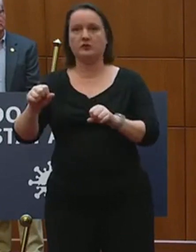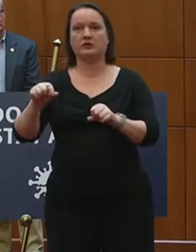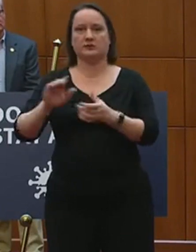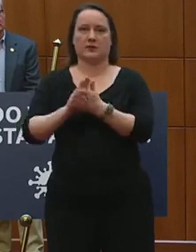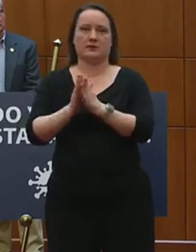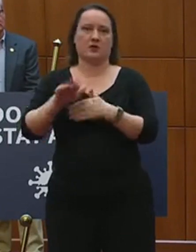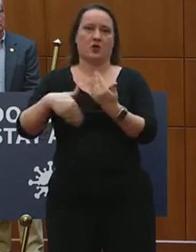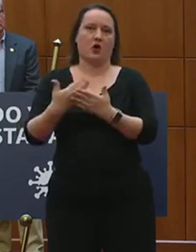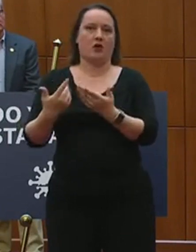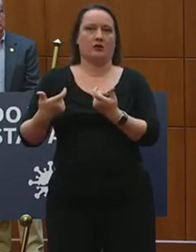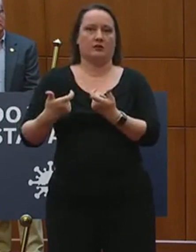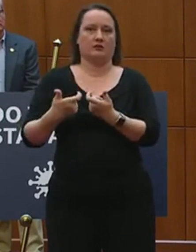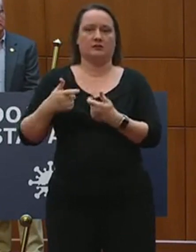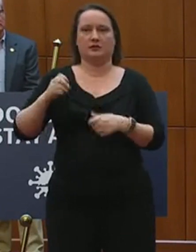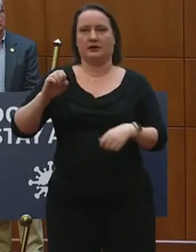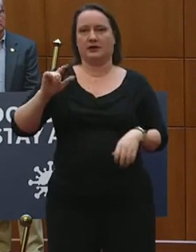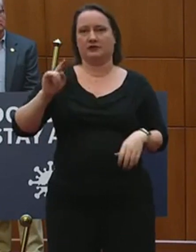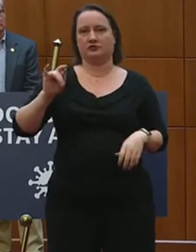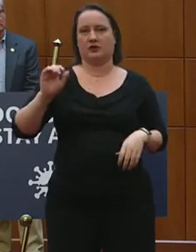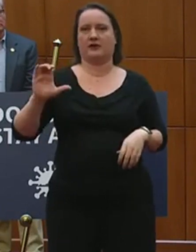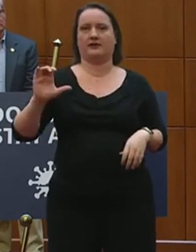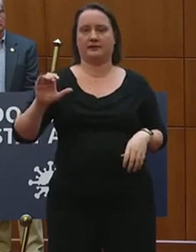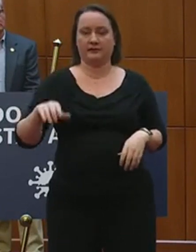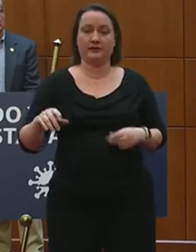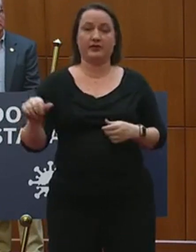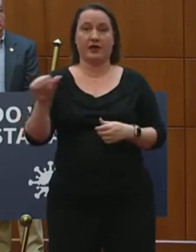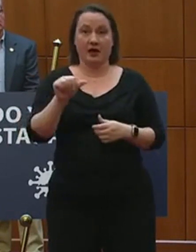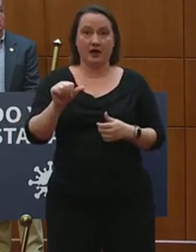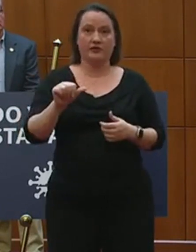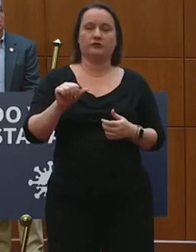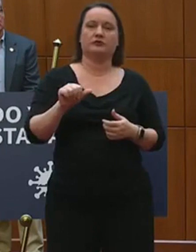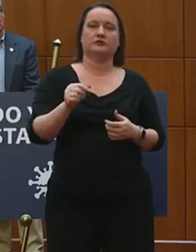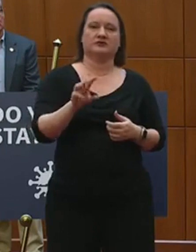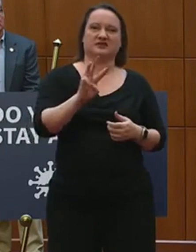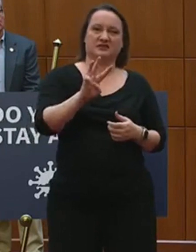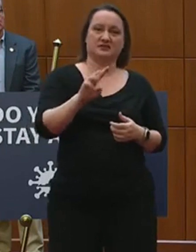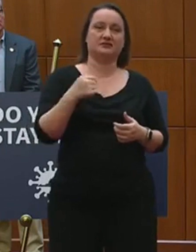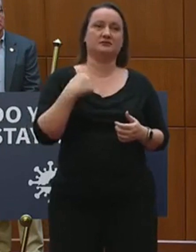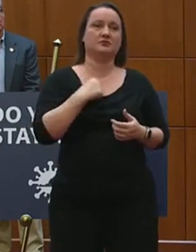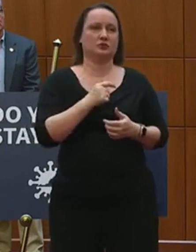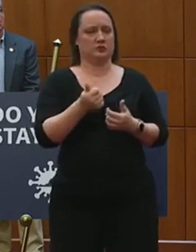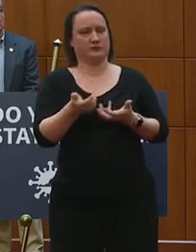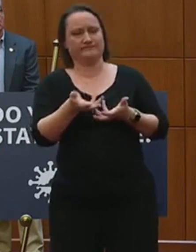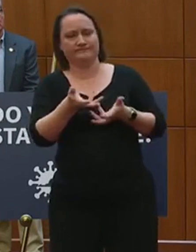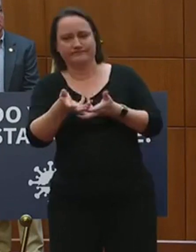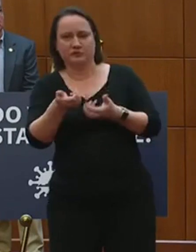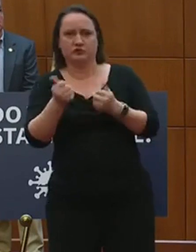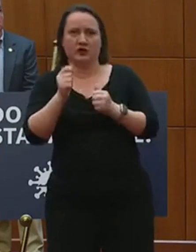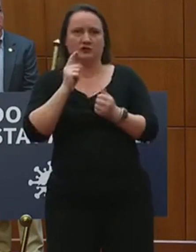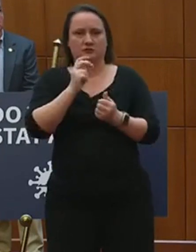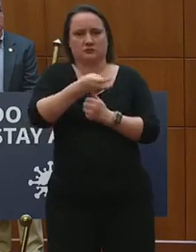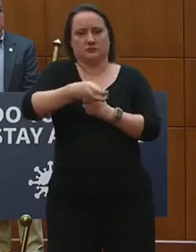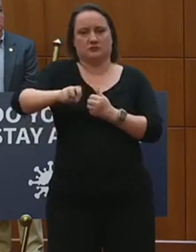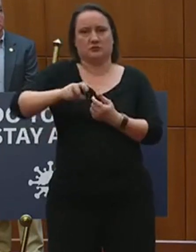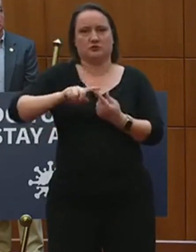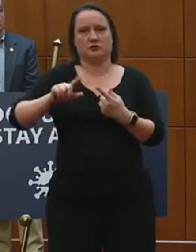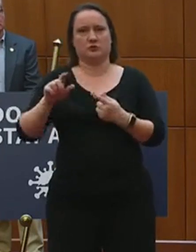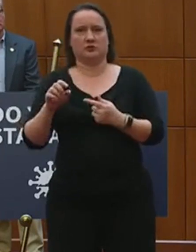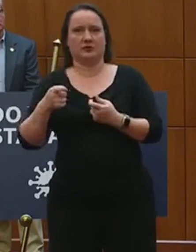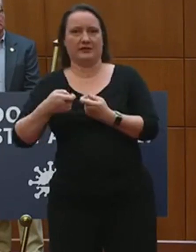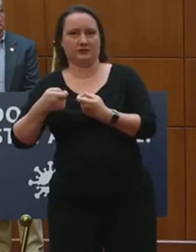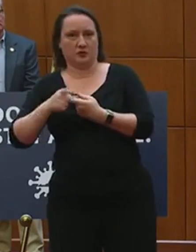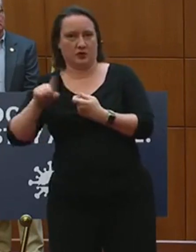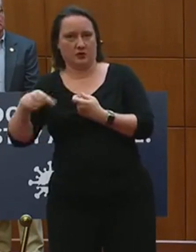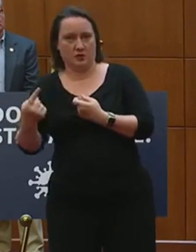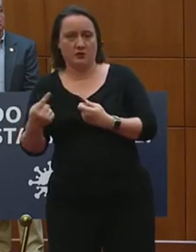electronic. The others, we are continuing to try to move them in that particular direction.